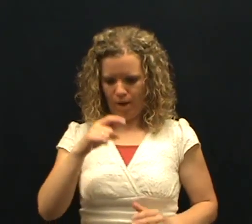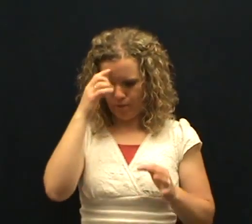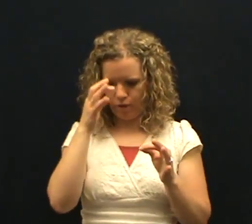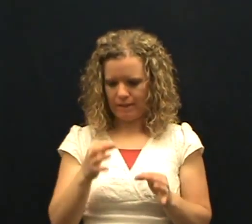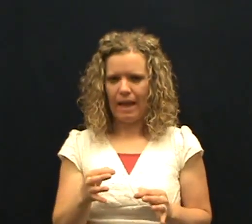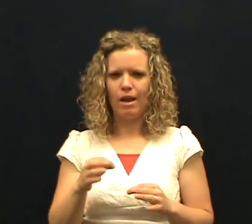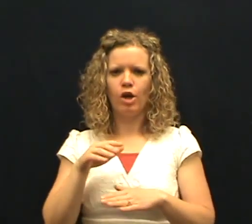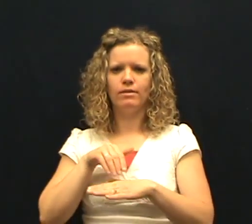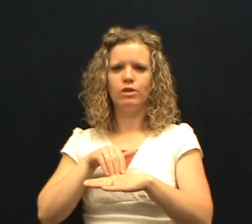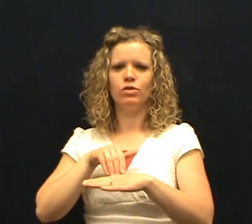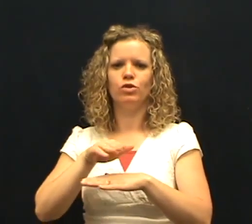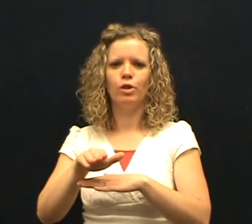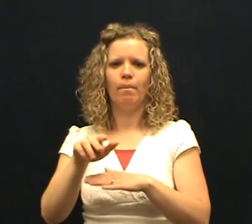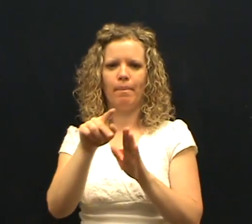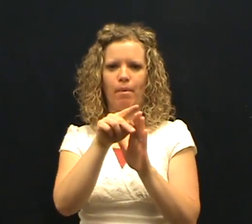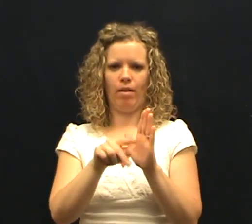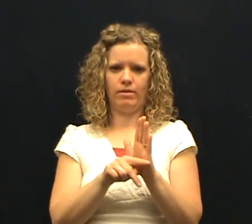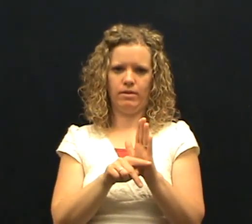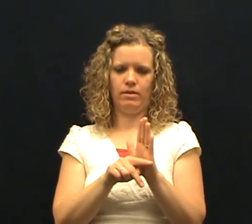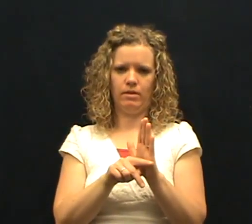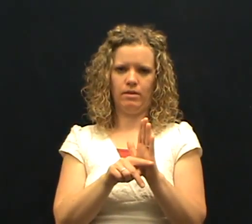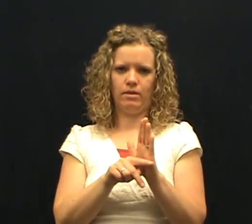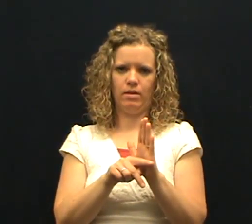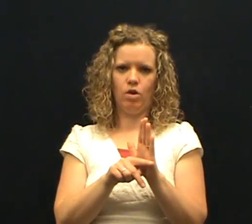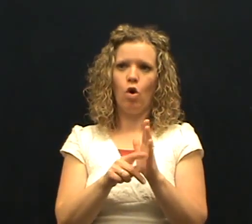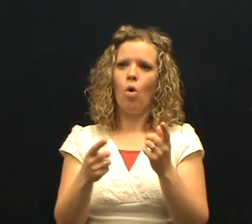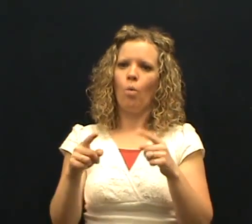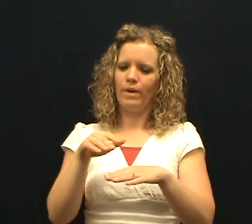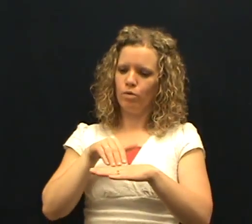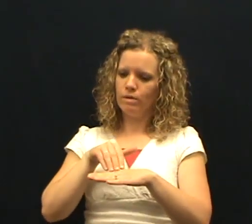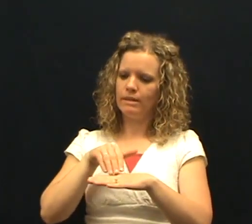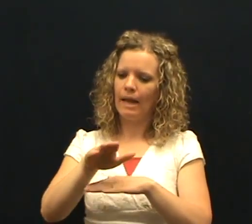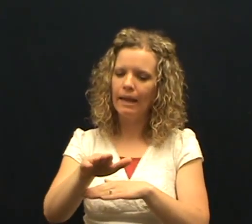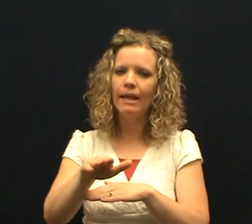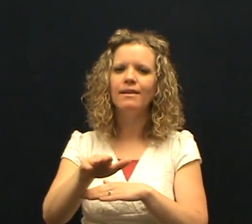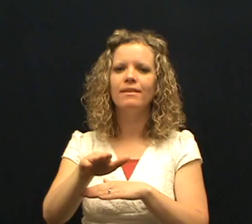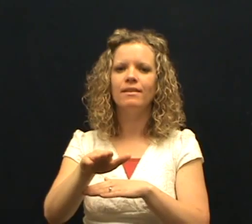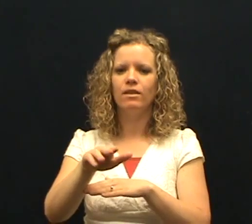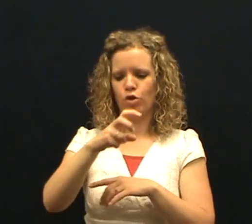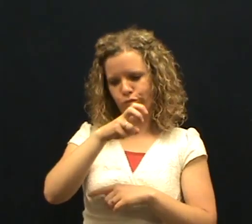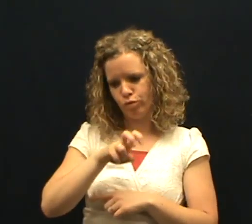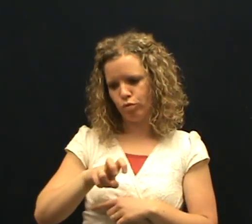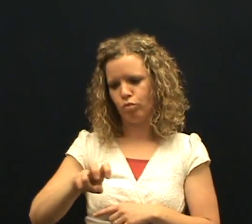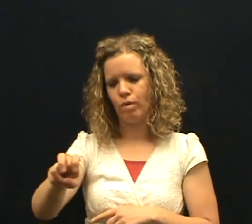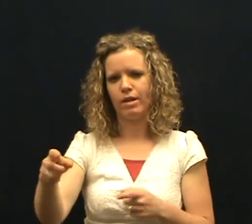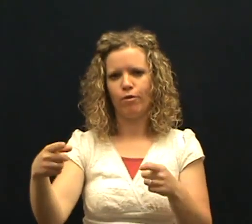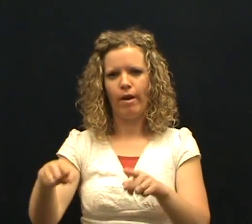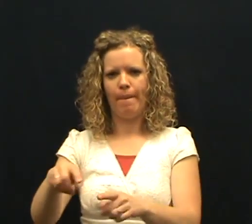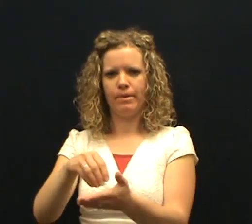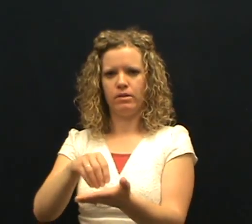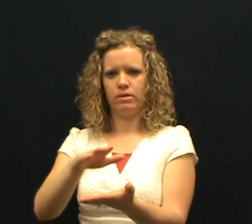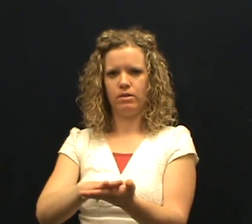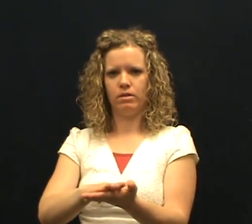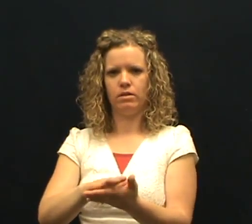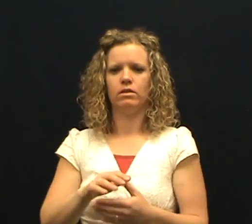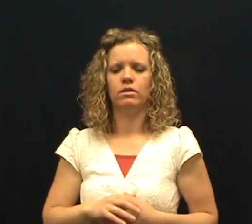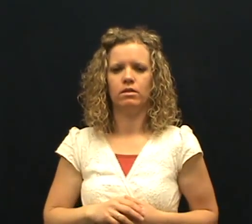policy, and that's when the transfer occurs, and accordingly when you can record the